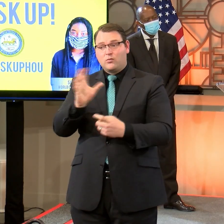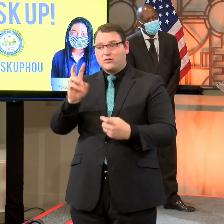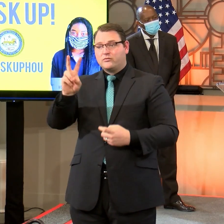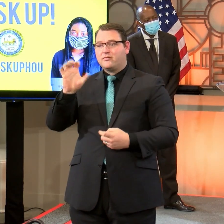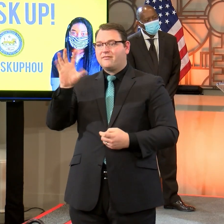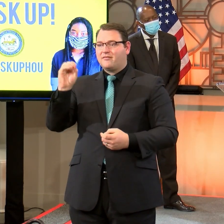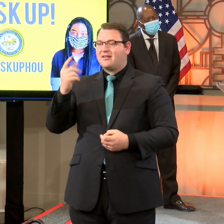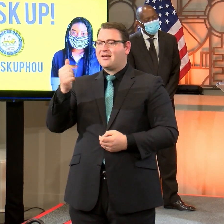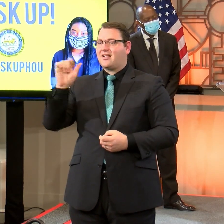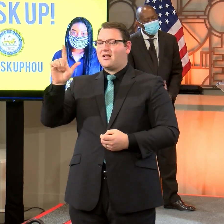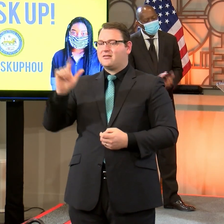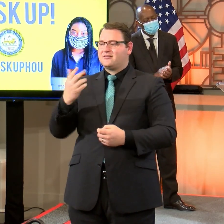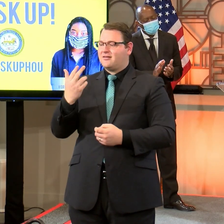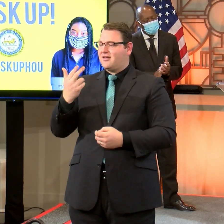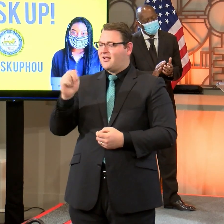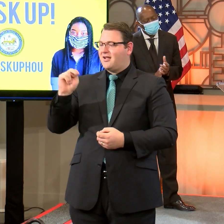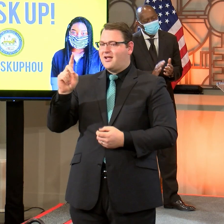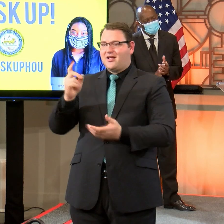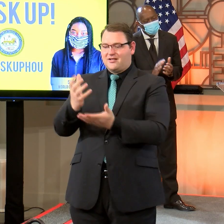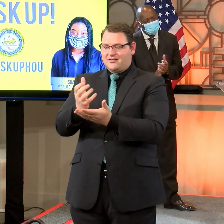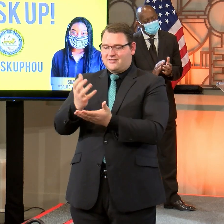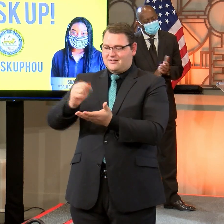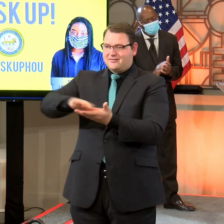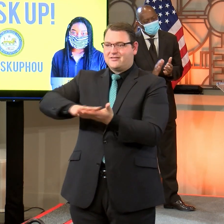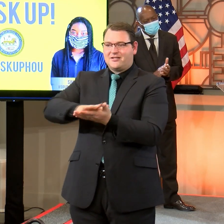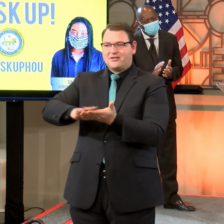sanitizer that we'll be distributing.